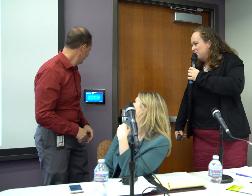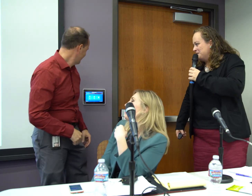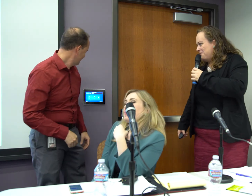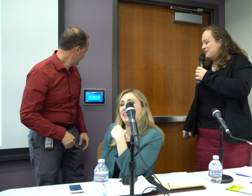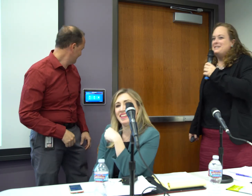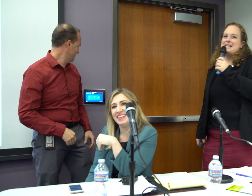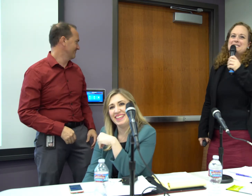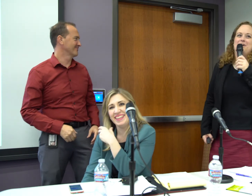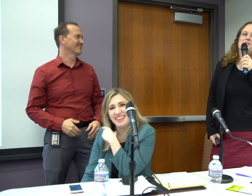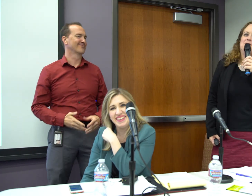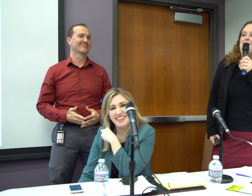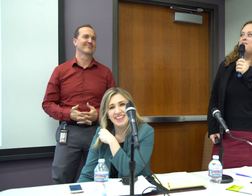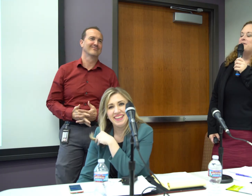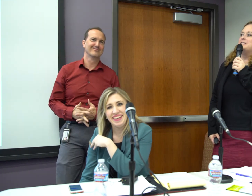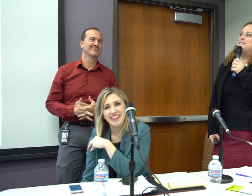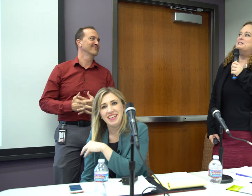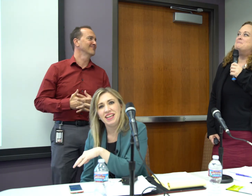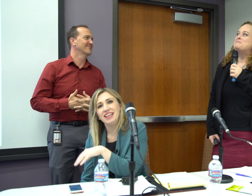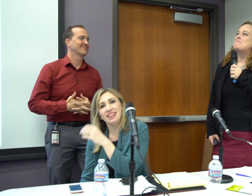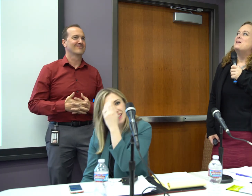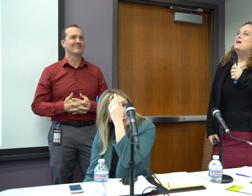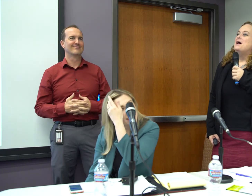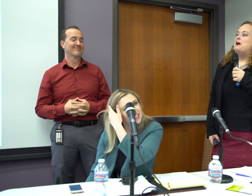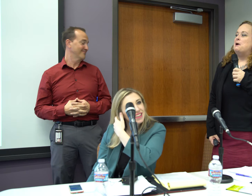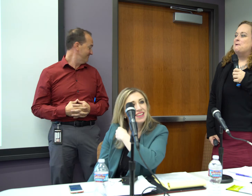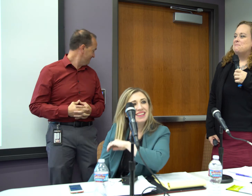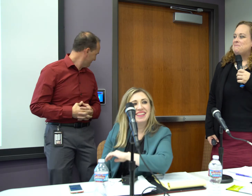Now we know whose fault it is that it's 105 degrees in here.